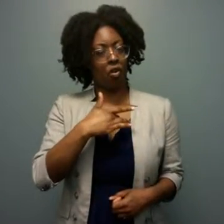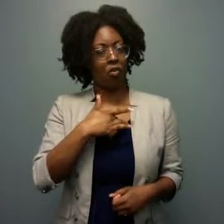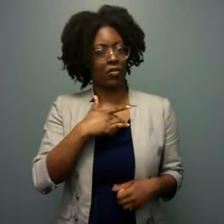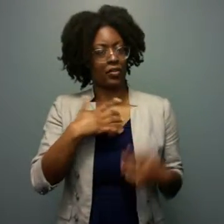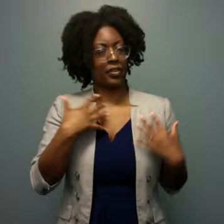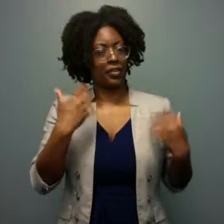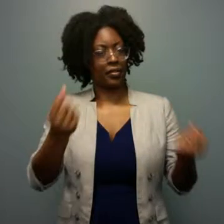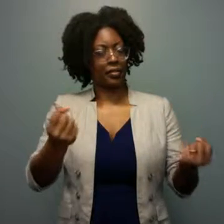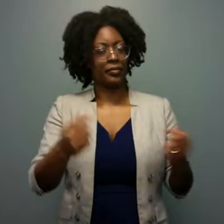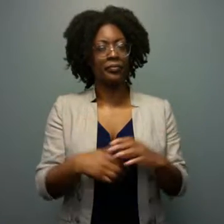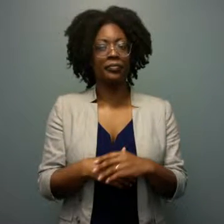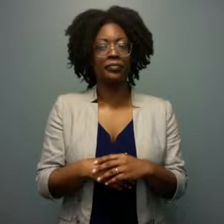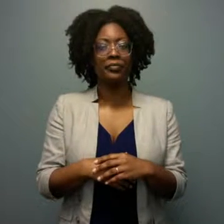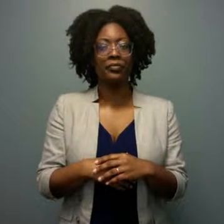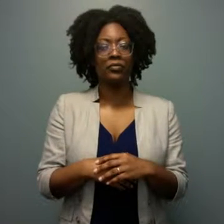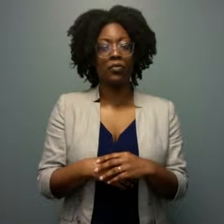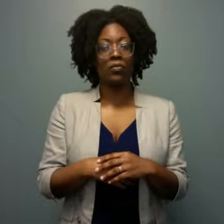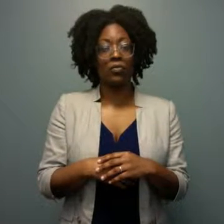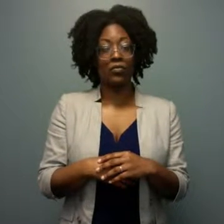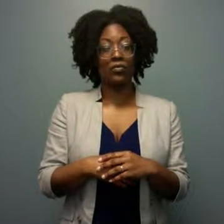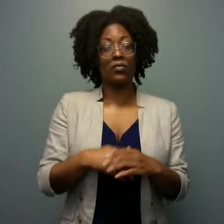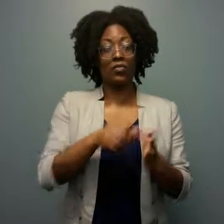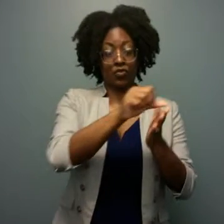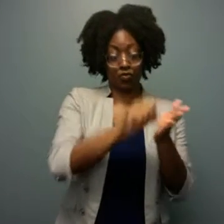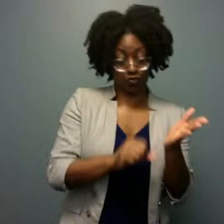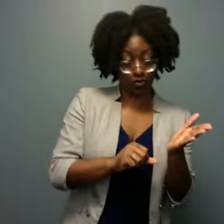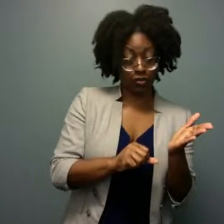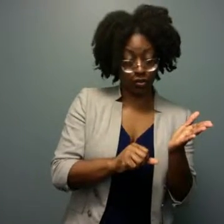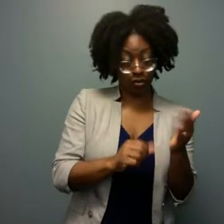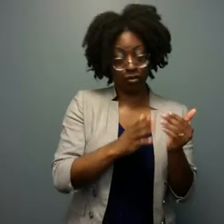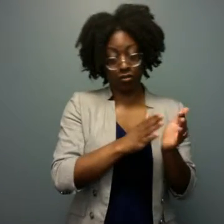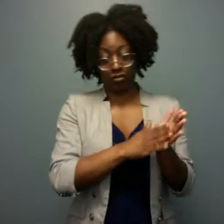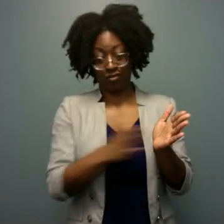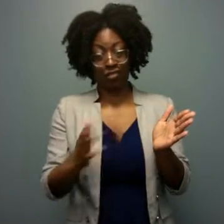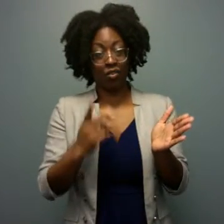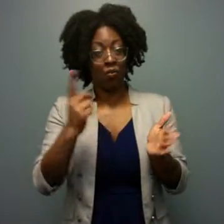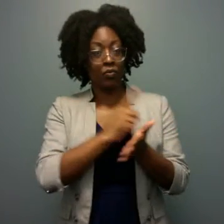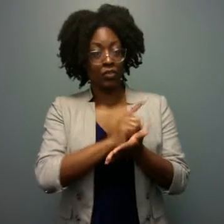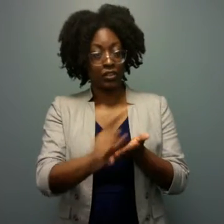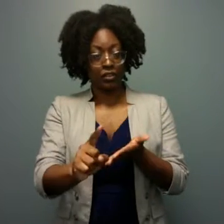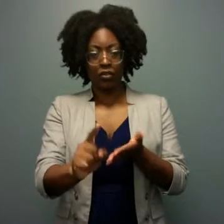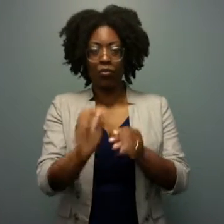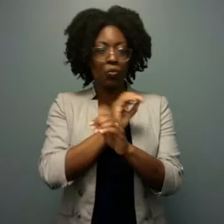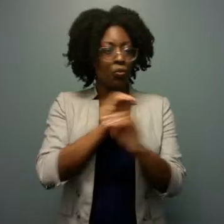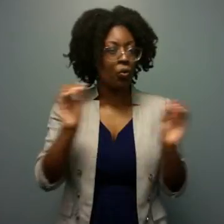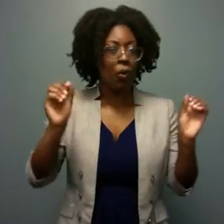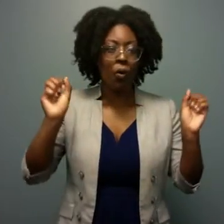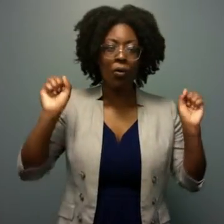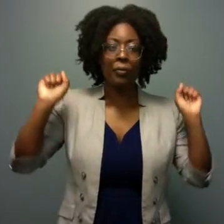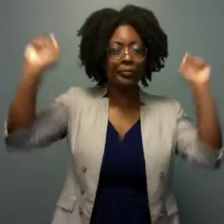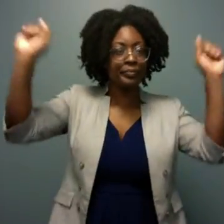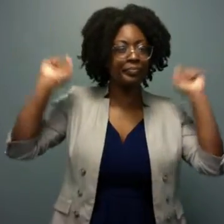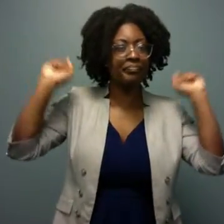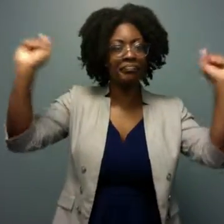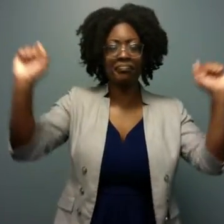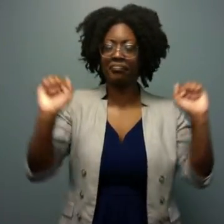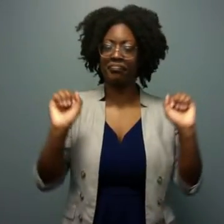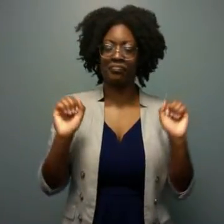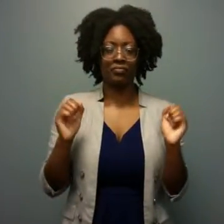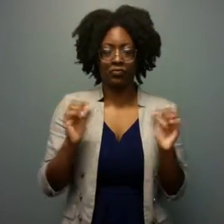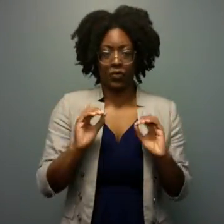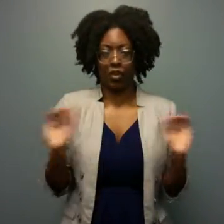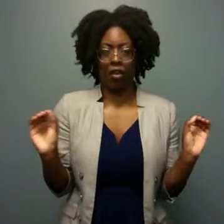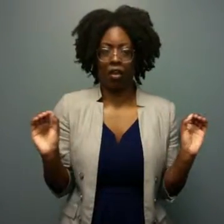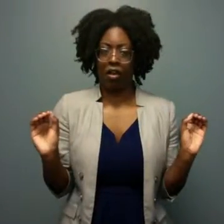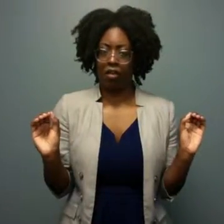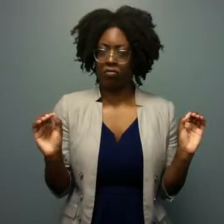or weightlifting for at least 1 week following the procedure. After your procedure, we recommend that you follow up with your cardiologist or